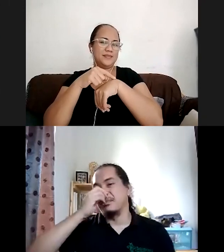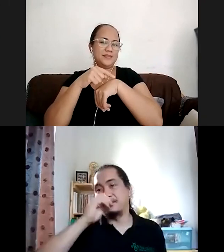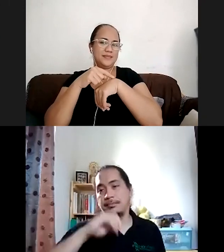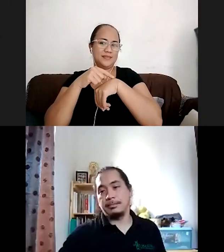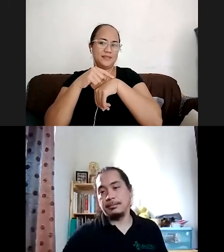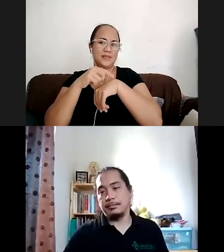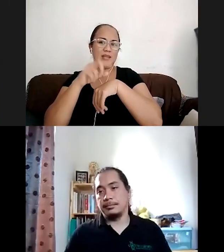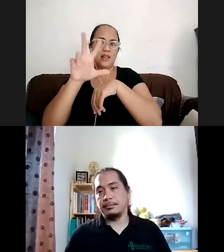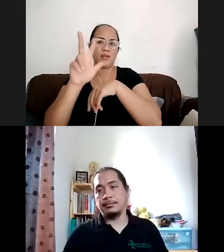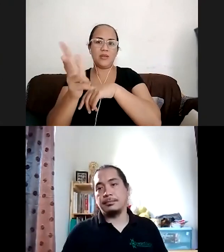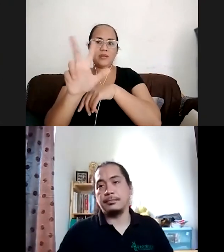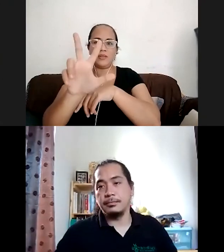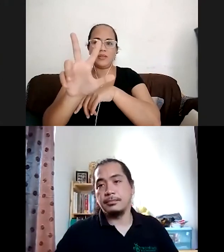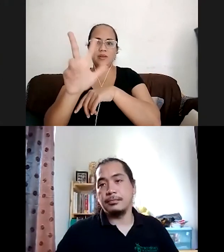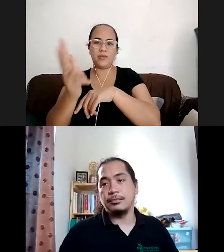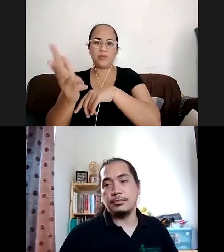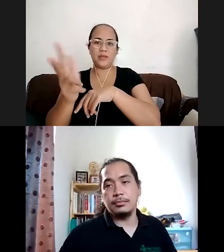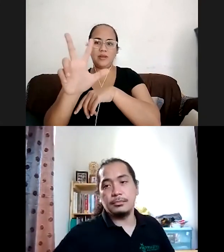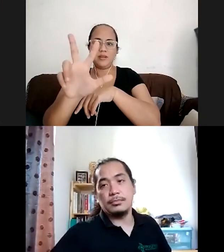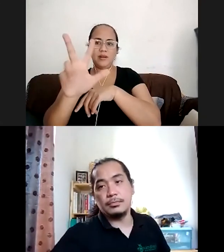3:30 your time.